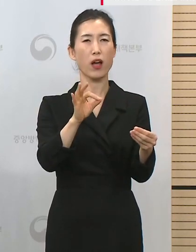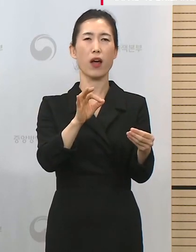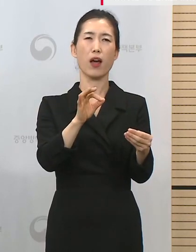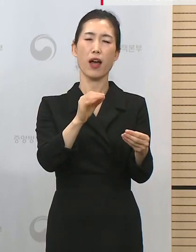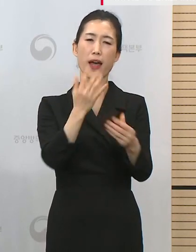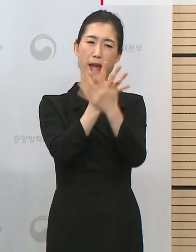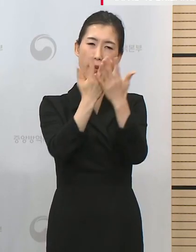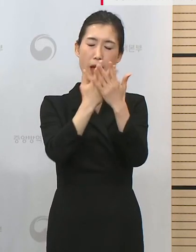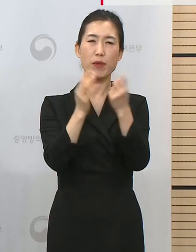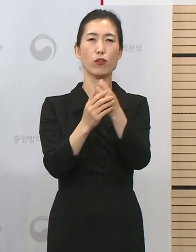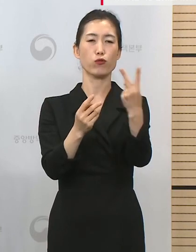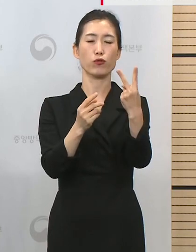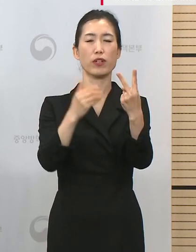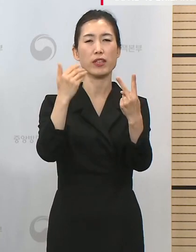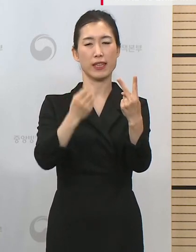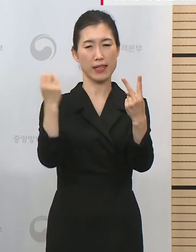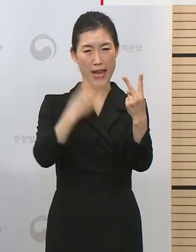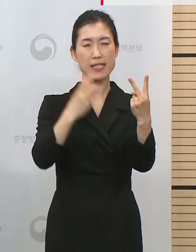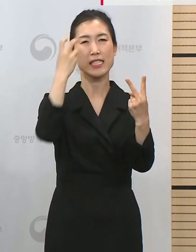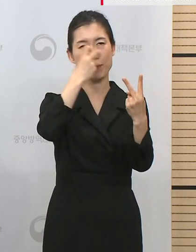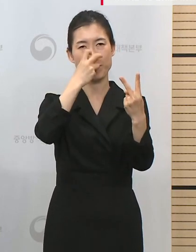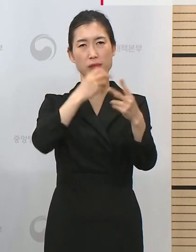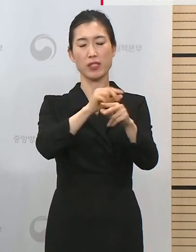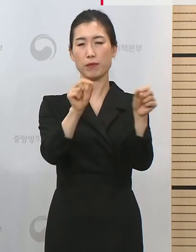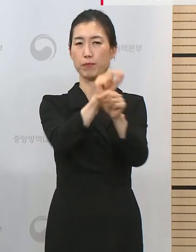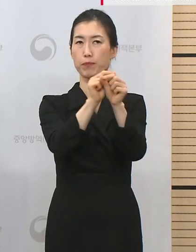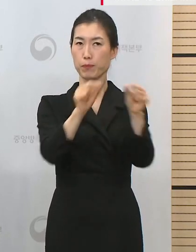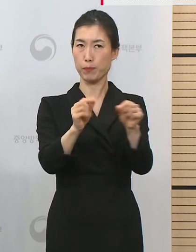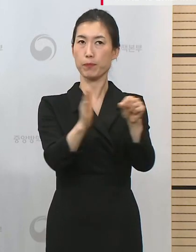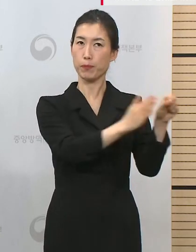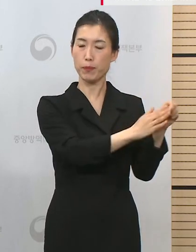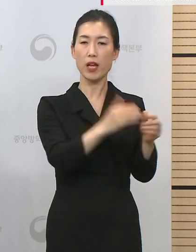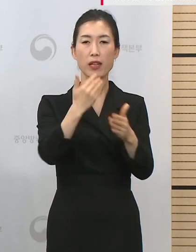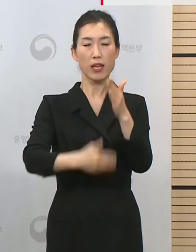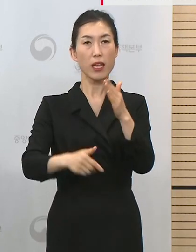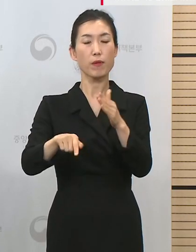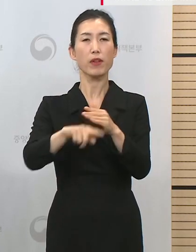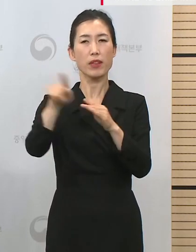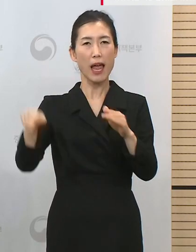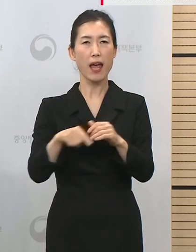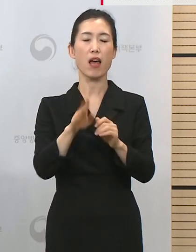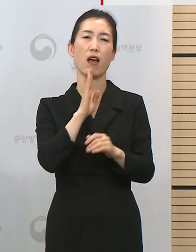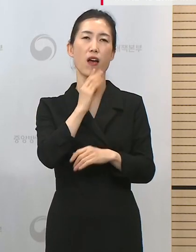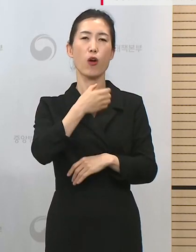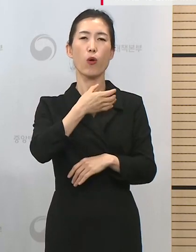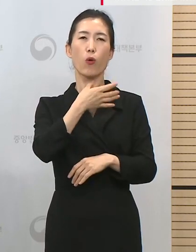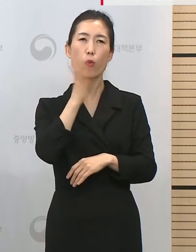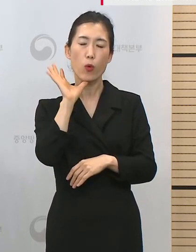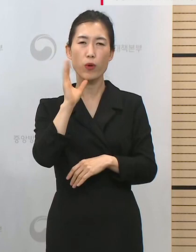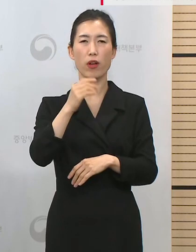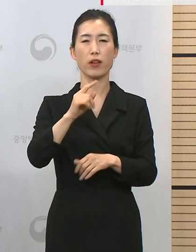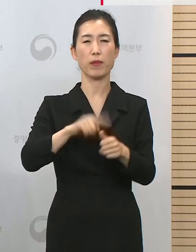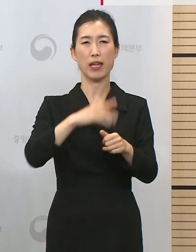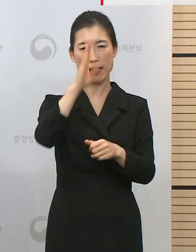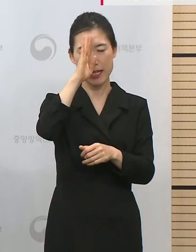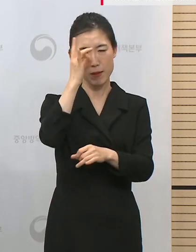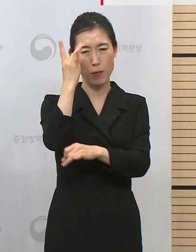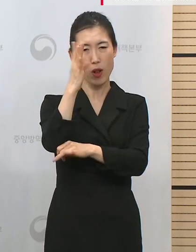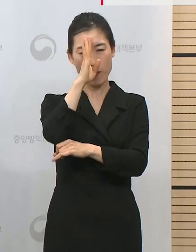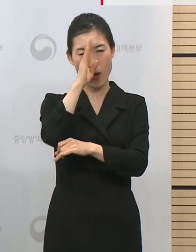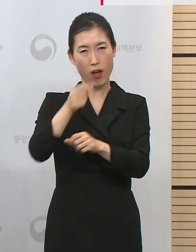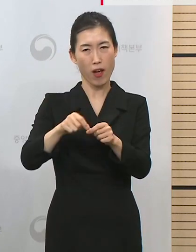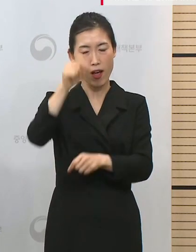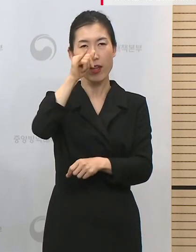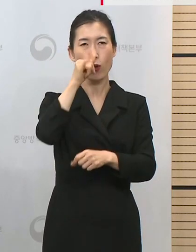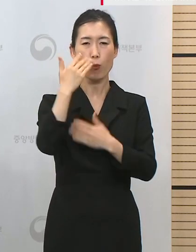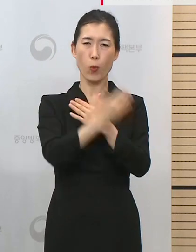we decided to have another round of the inspection after autopsy, while 65